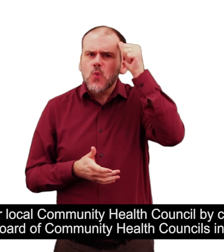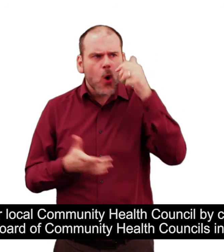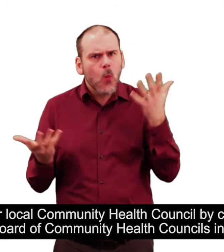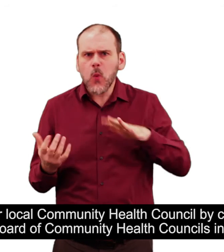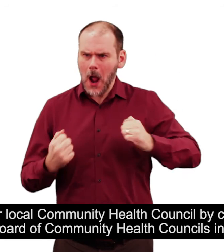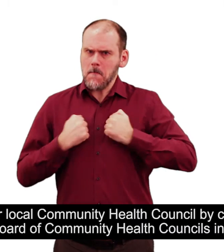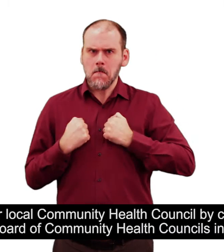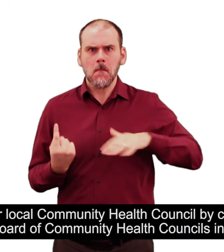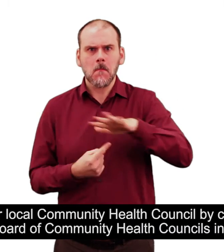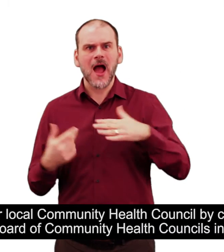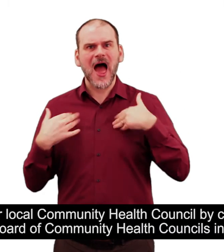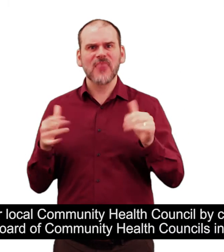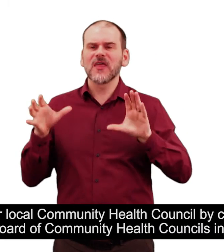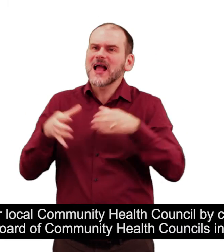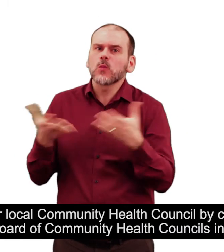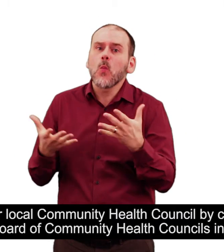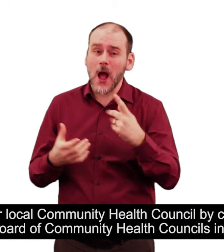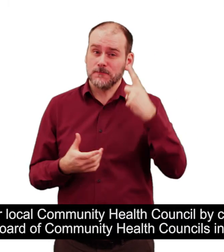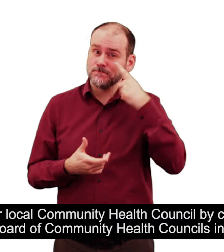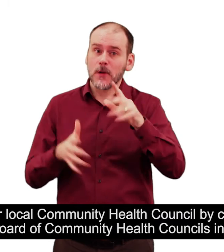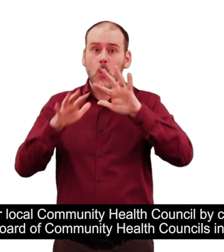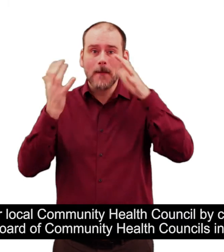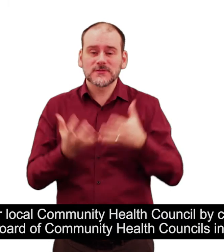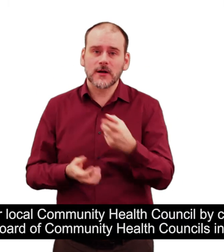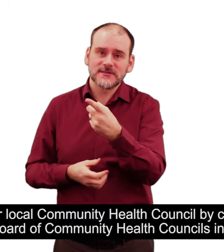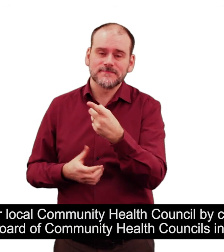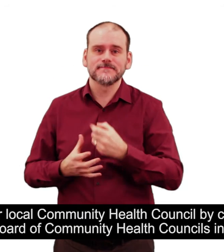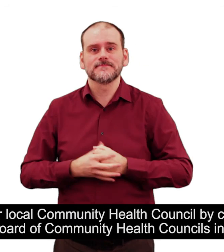Find your local Community Health Council by contacting the Board of Community Health Councils in Wales.